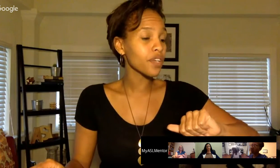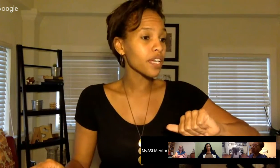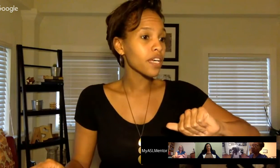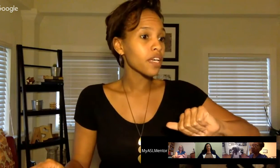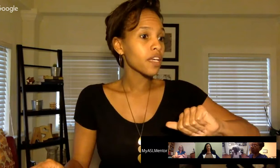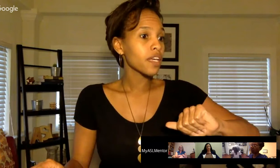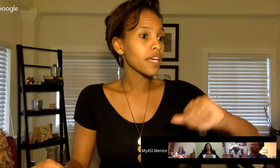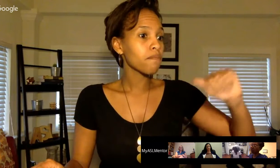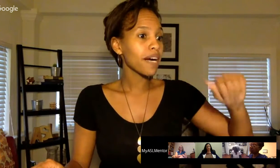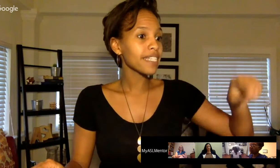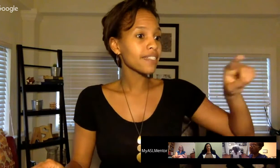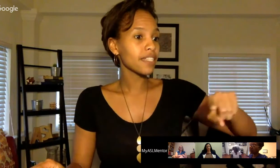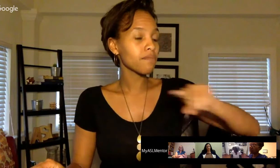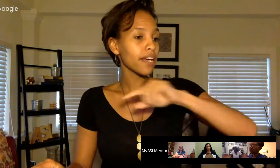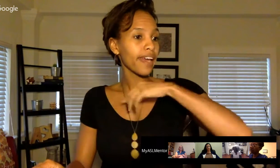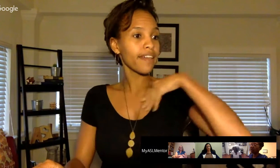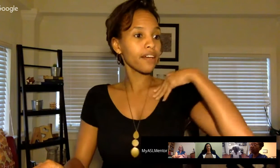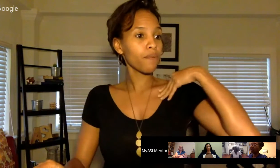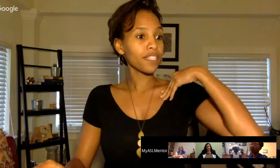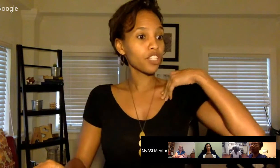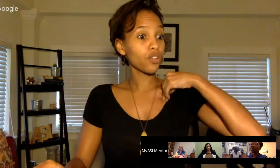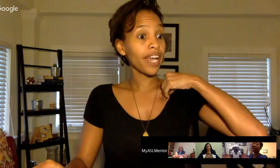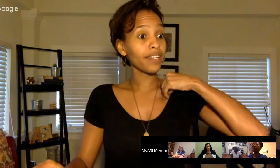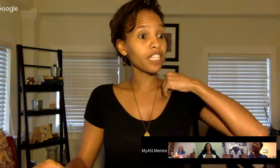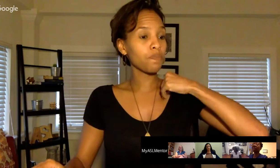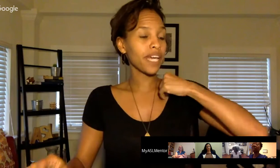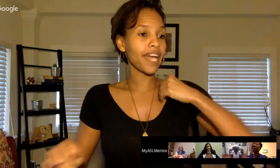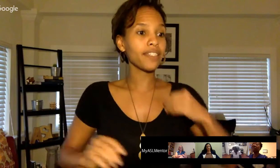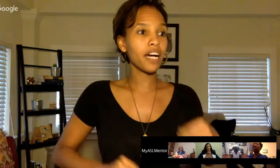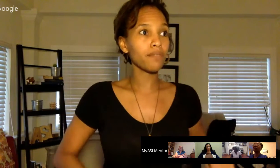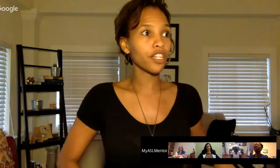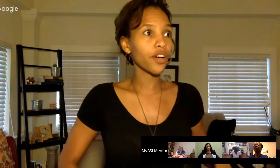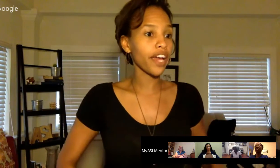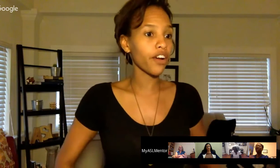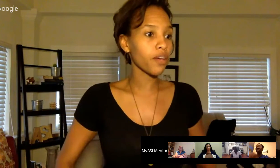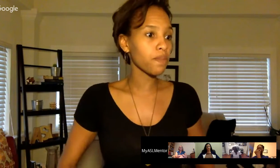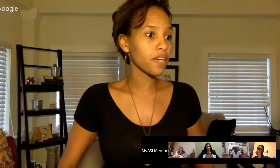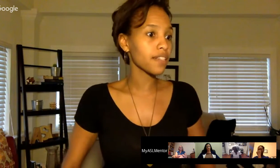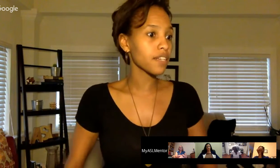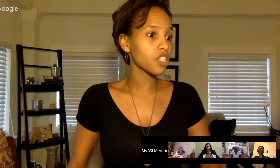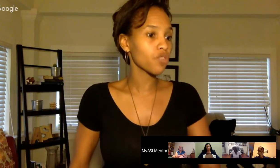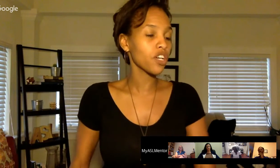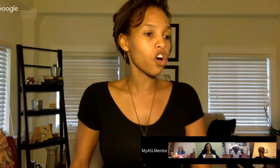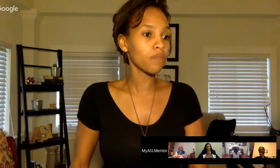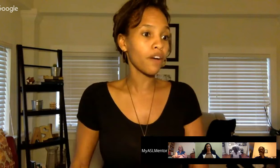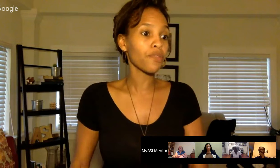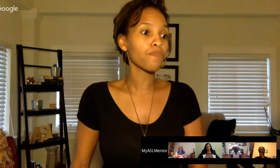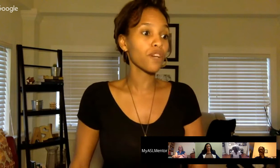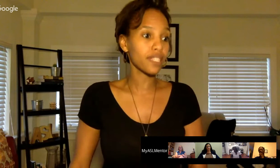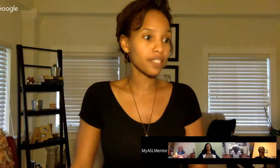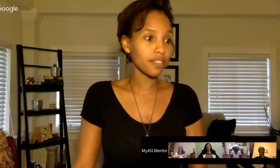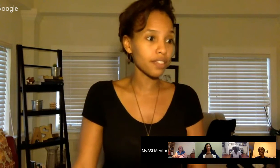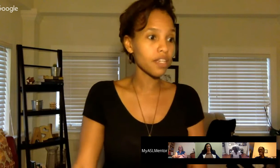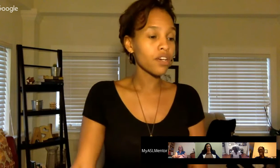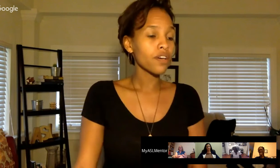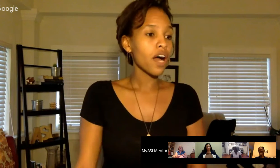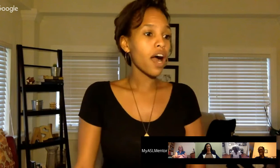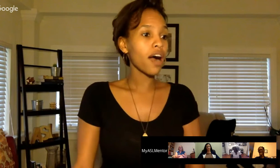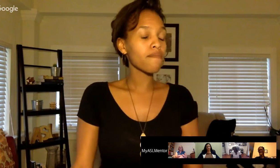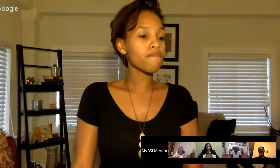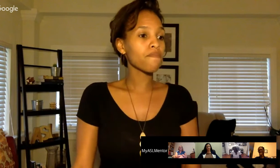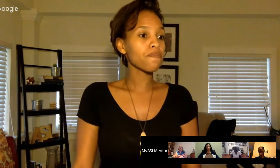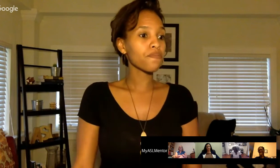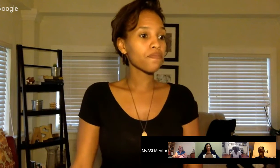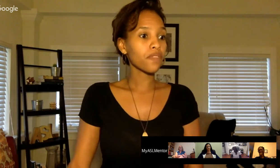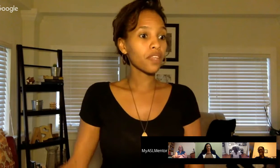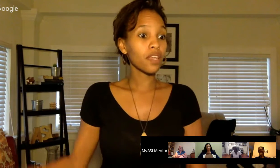have, it might seem like presidential candidates pick any Tom, Dick, or Harry because it's really all about the president.